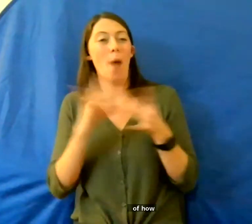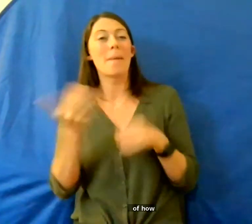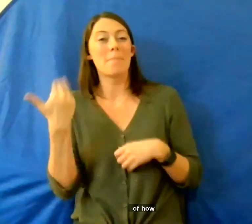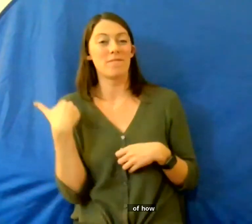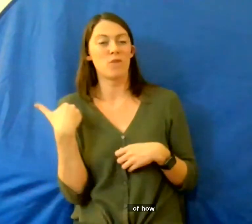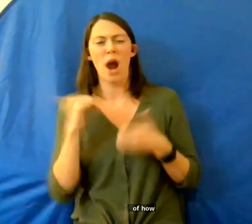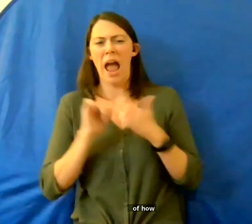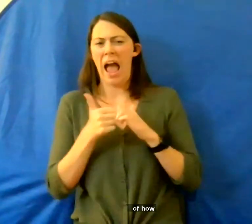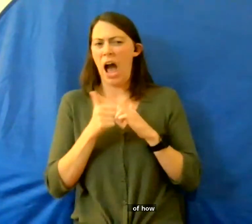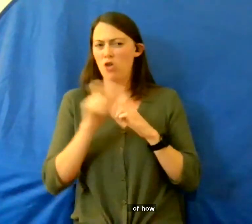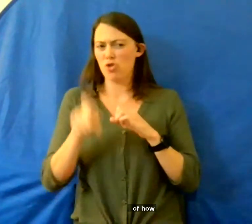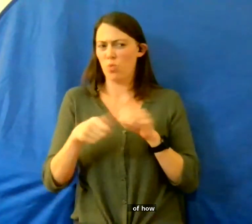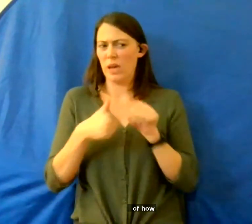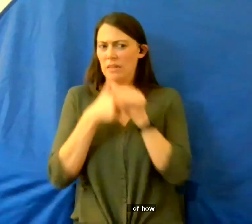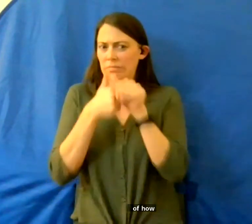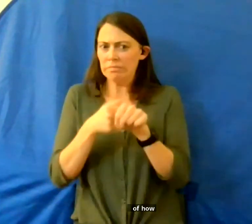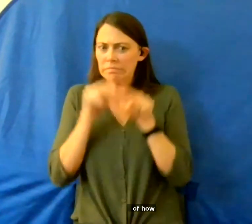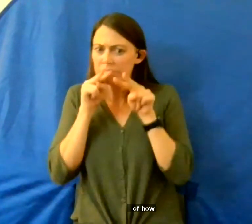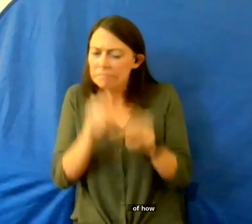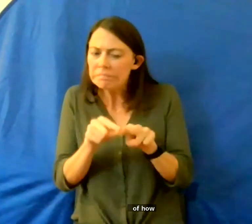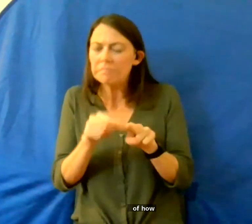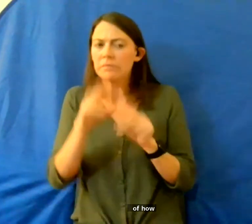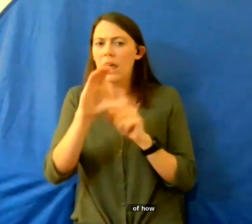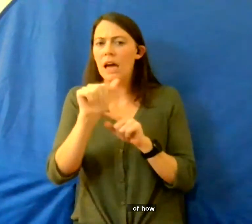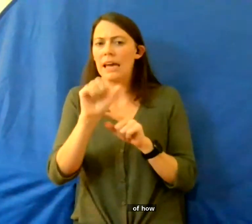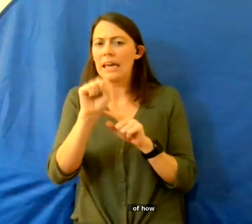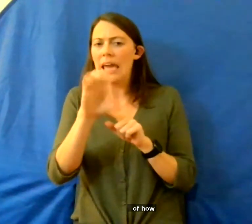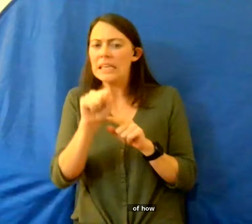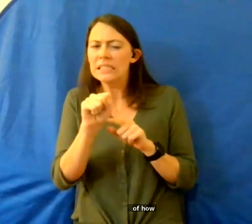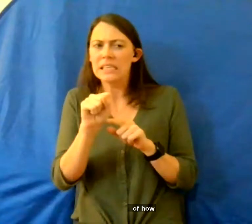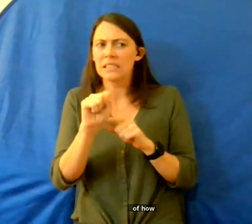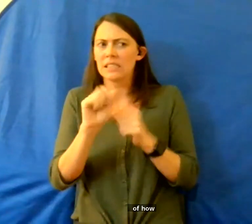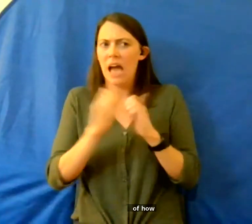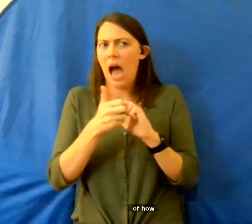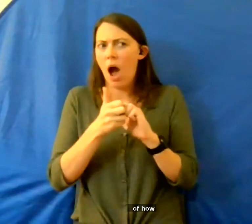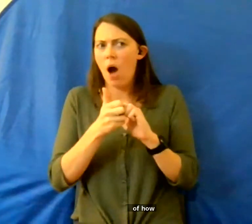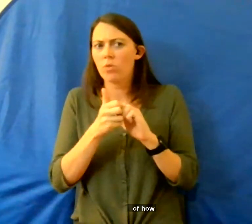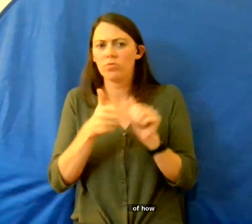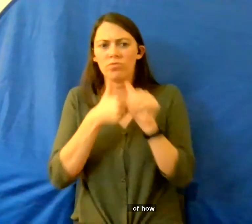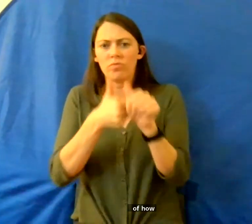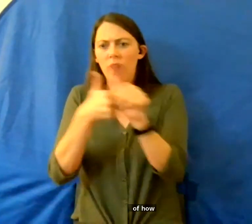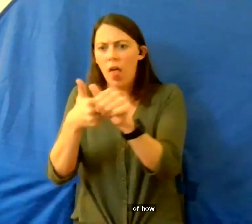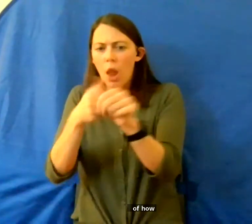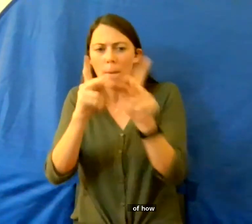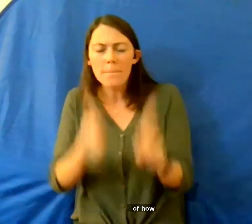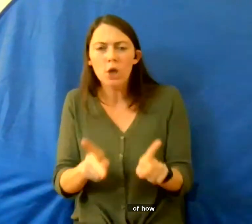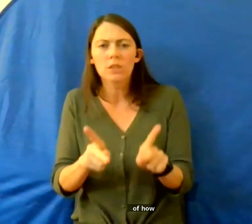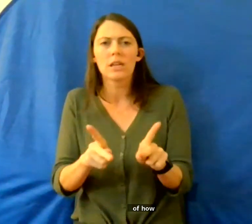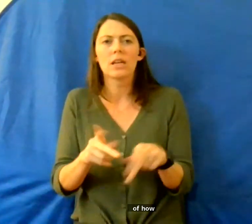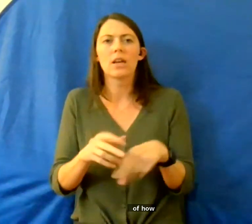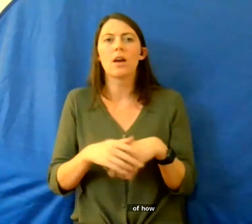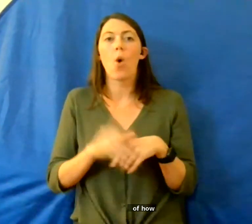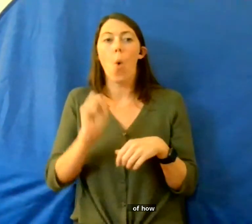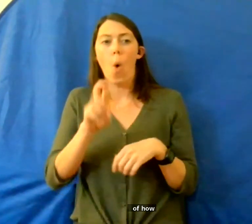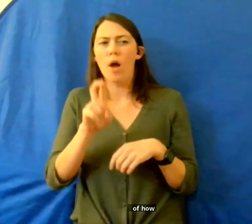said, well, they don't mean as much. I find it very useful to follow cases because they rise before hospitalizations rise. That